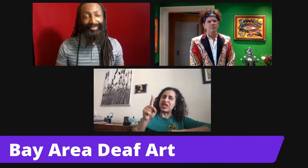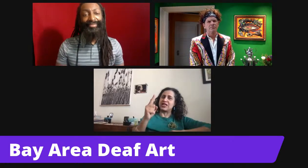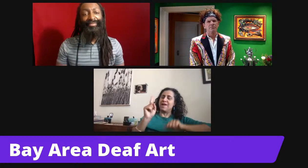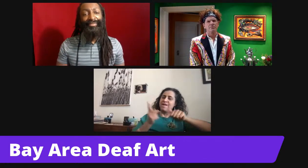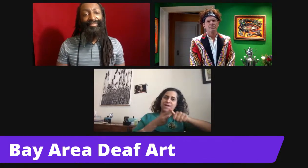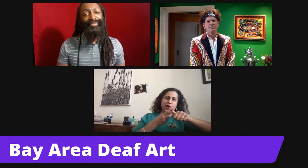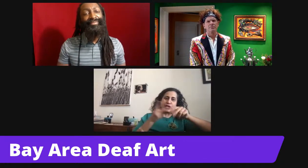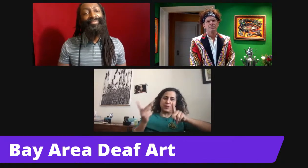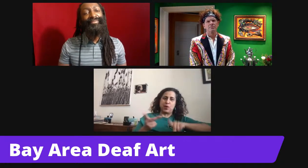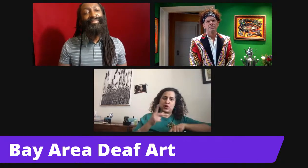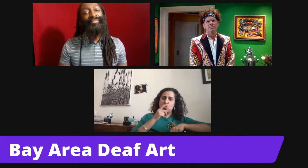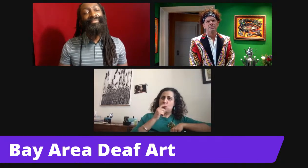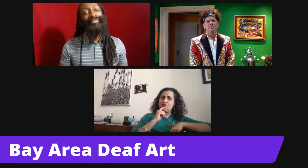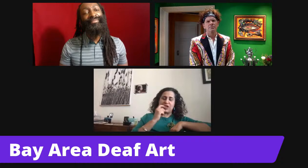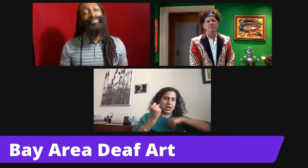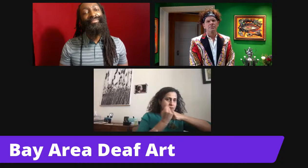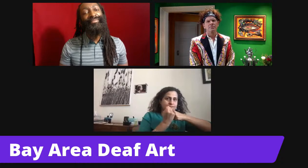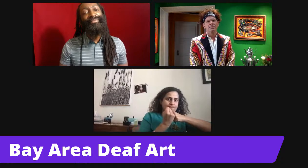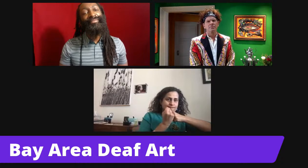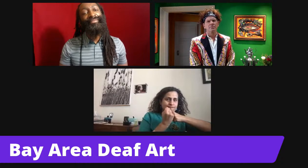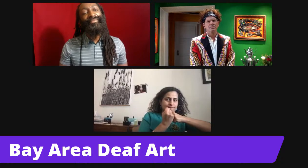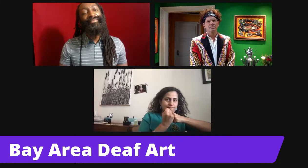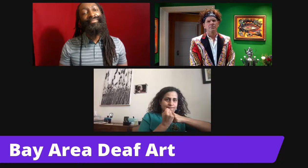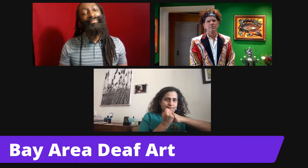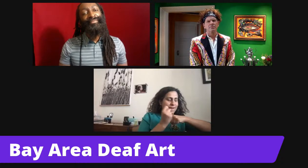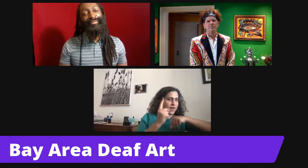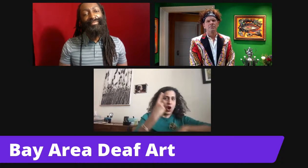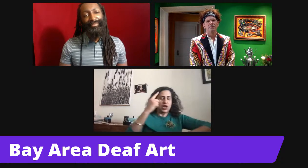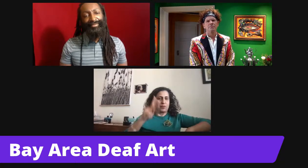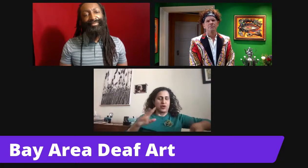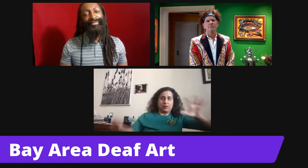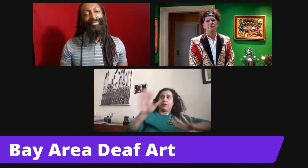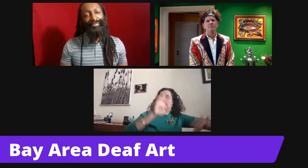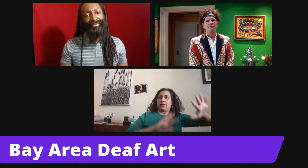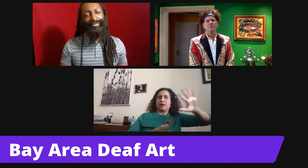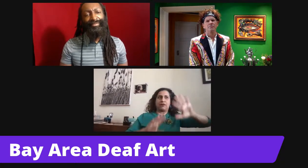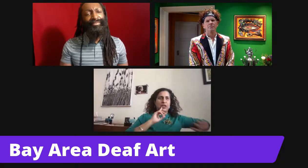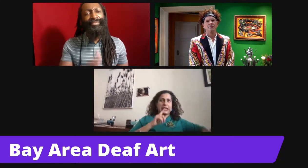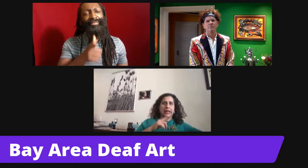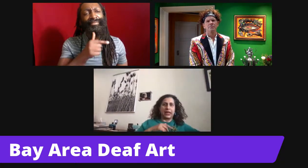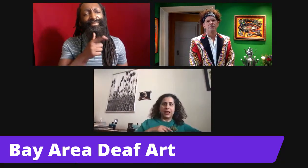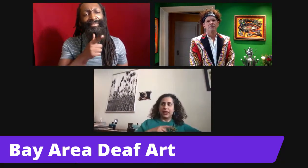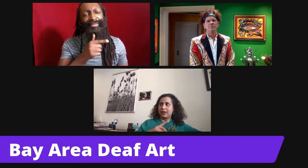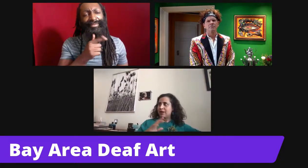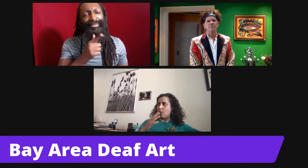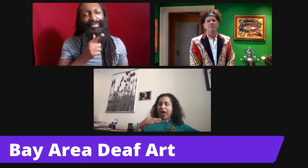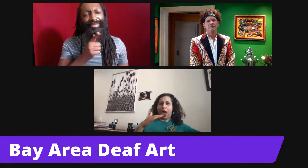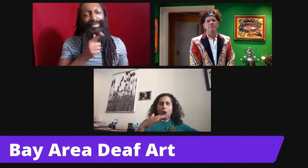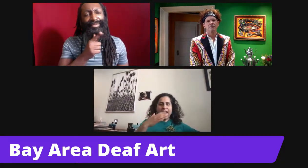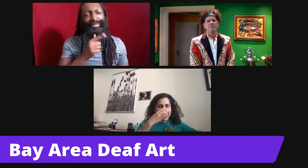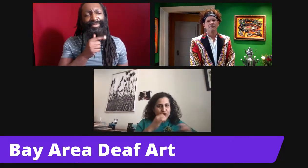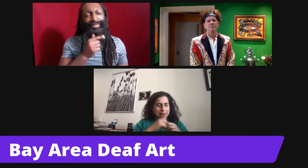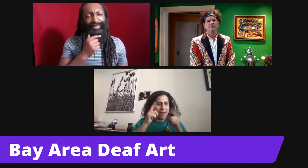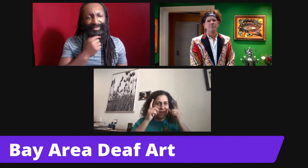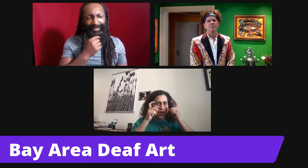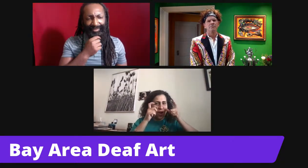If not for her support, you know, she was the first person to really back me up. And without